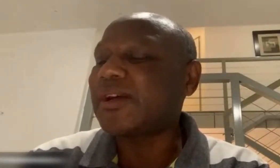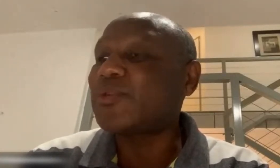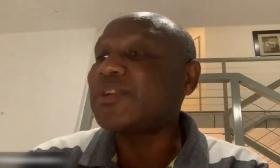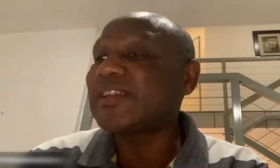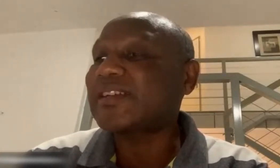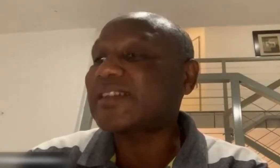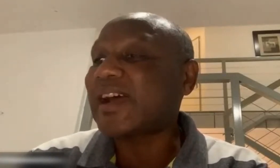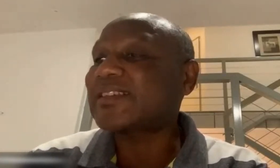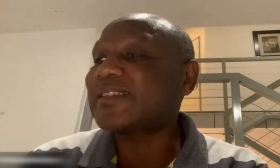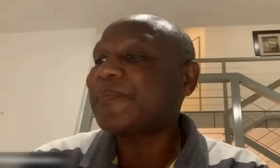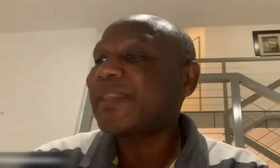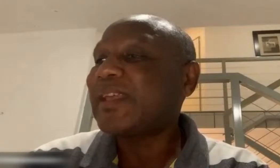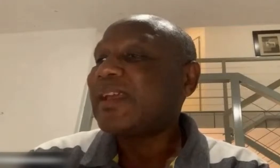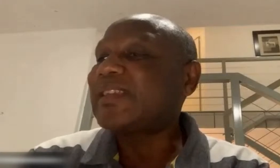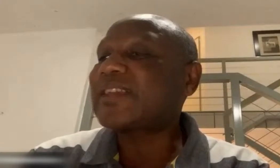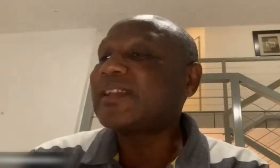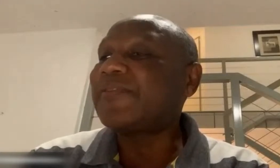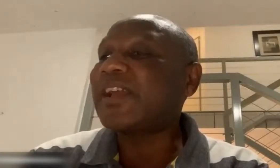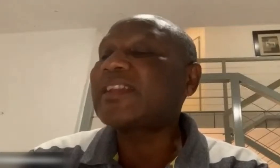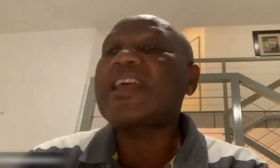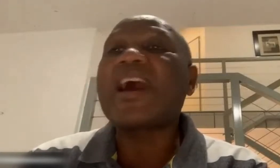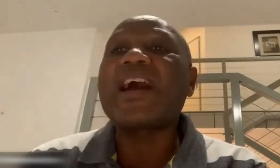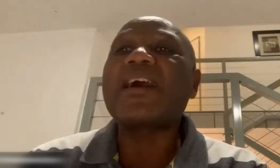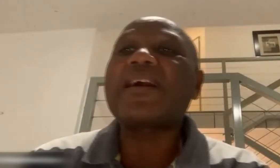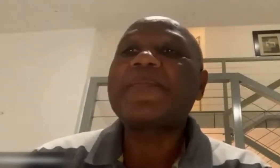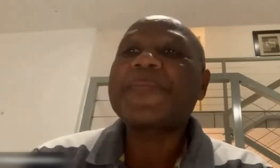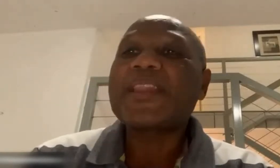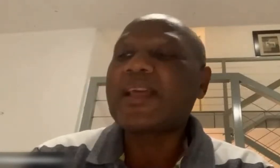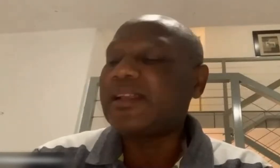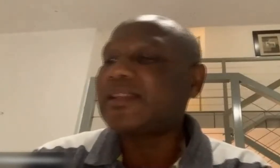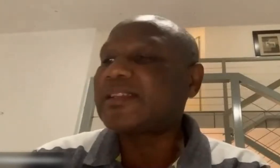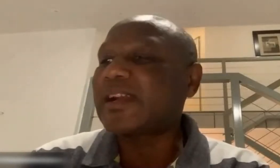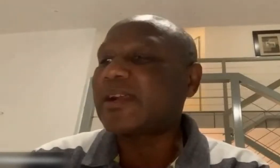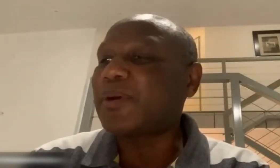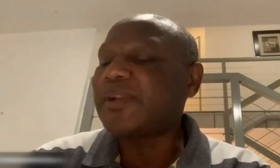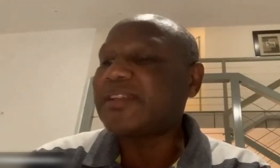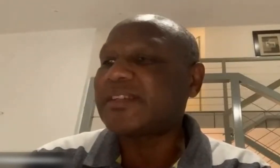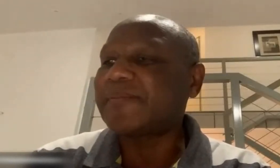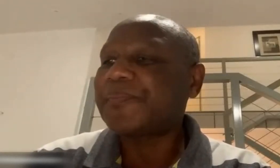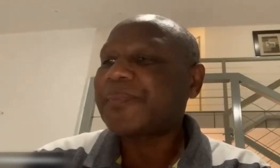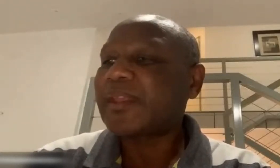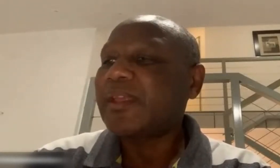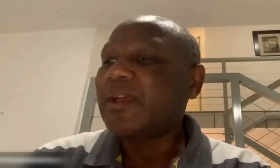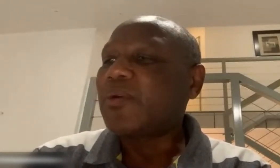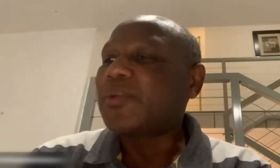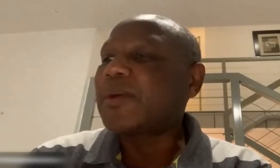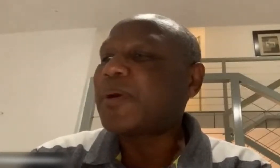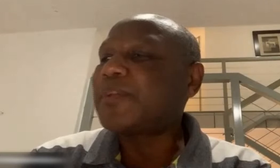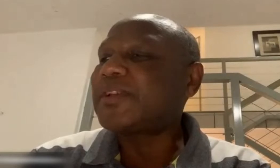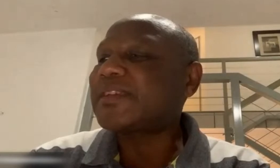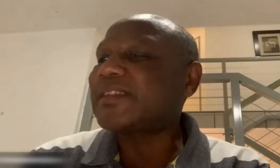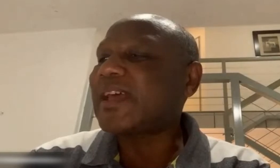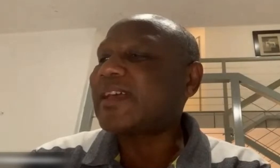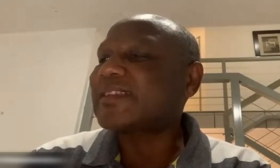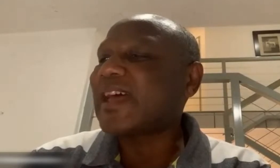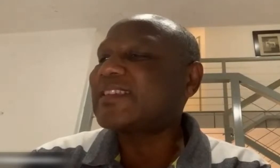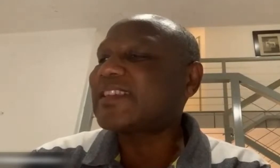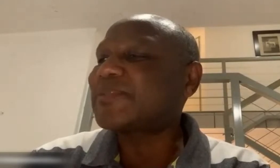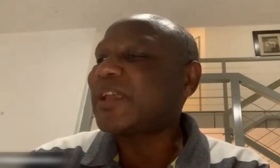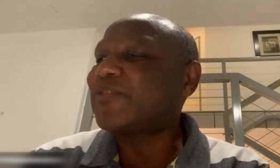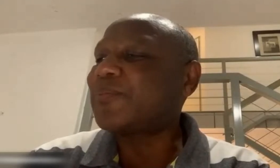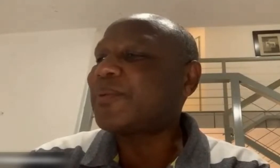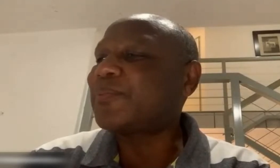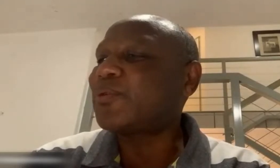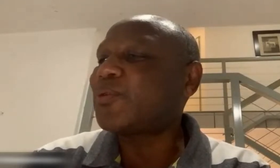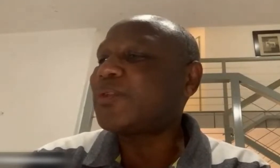who inject drugs is significantly higher than in the general population. With a population size estimate